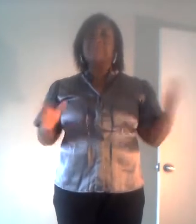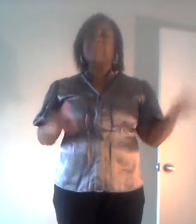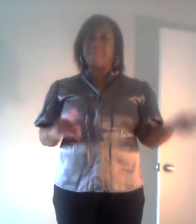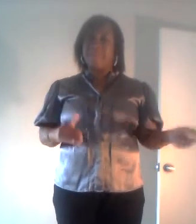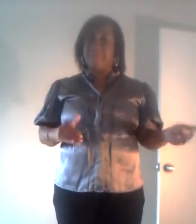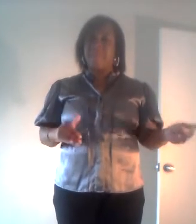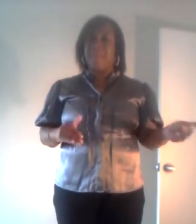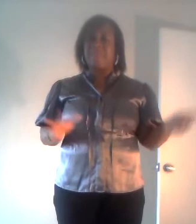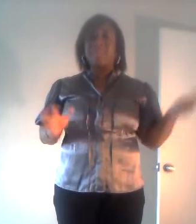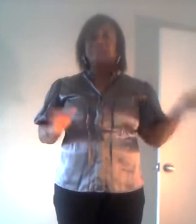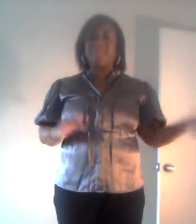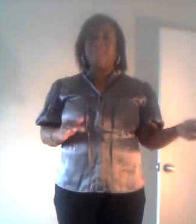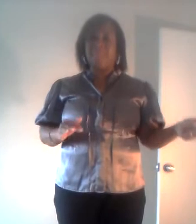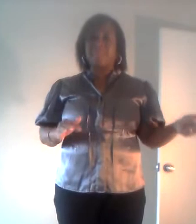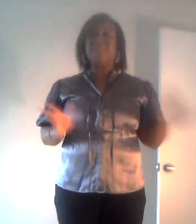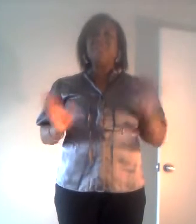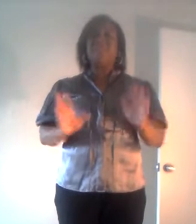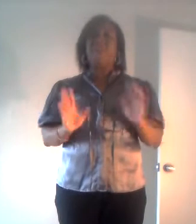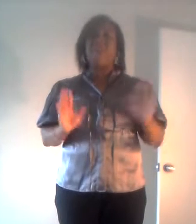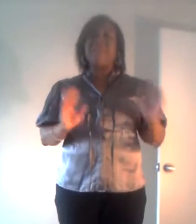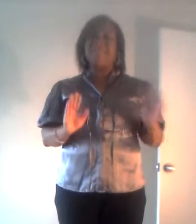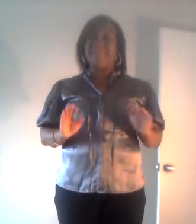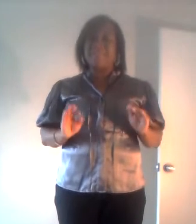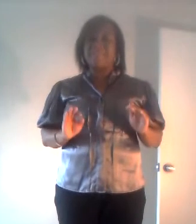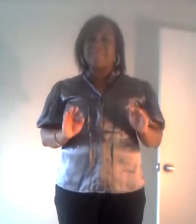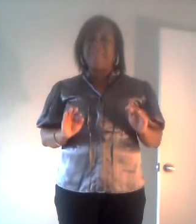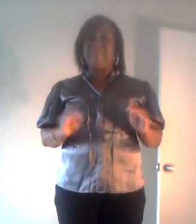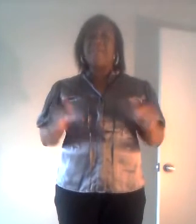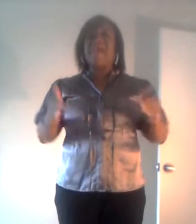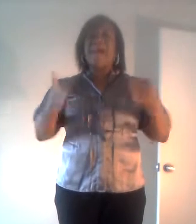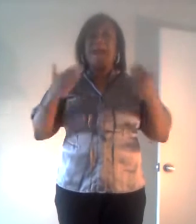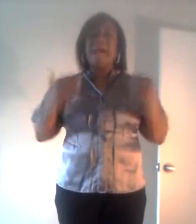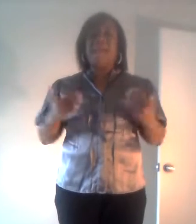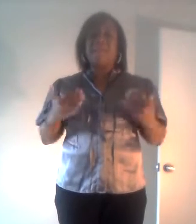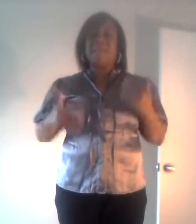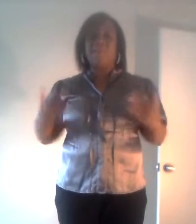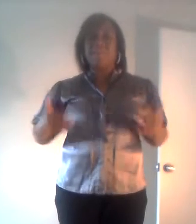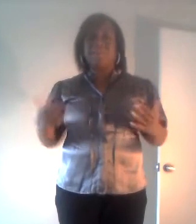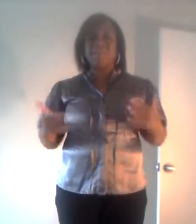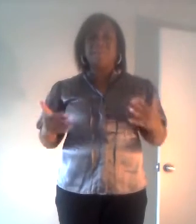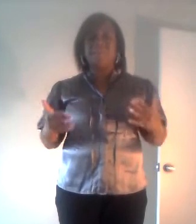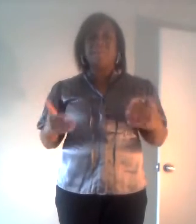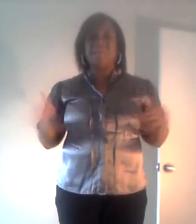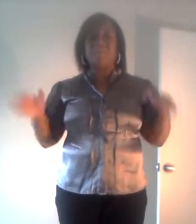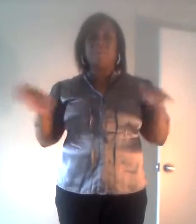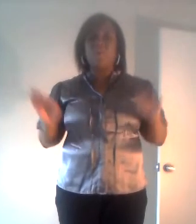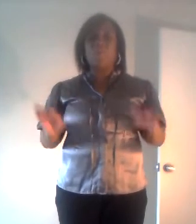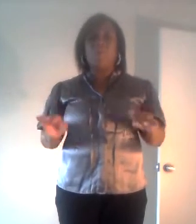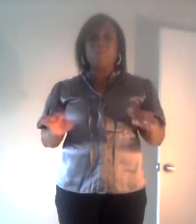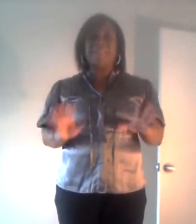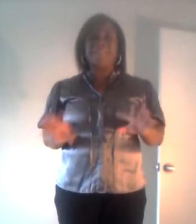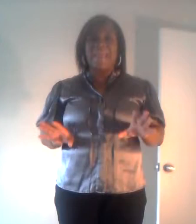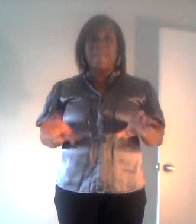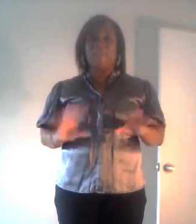but I did have the meat. So I say that to say, I kind of pace myself and don't go all the way down